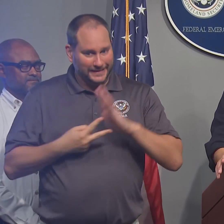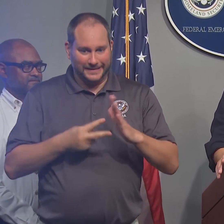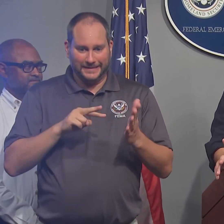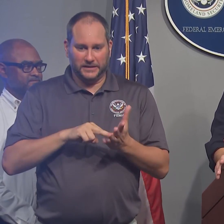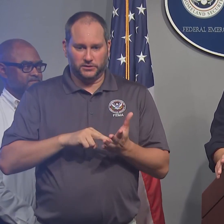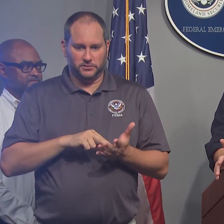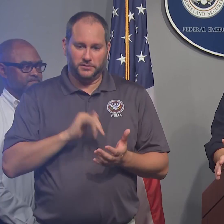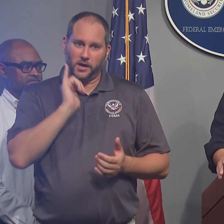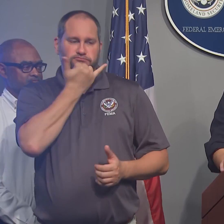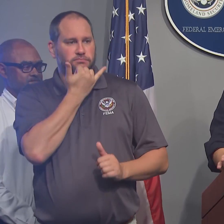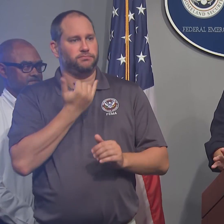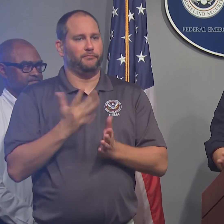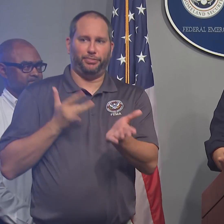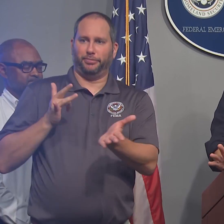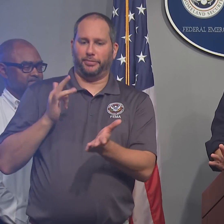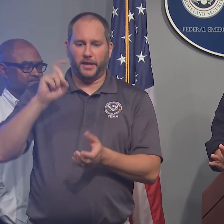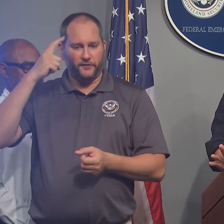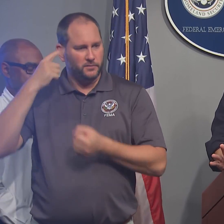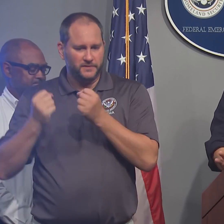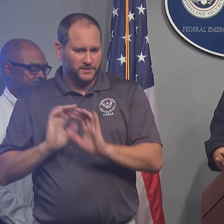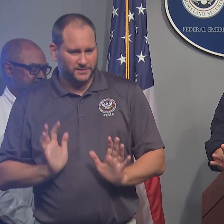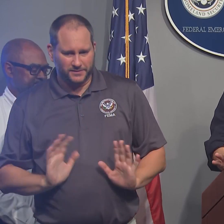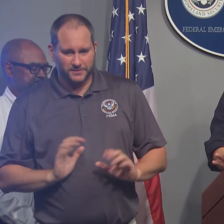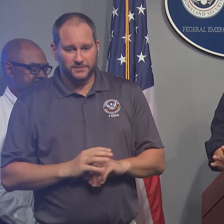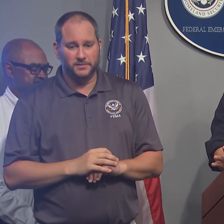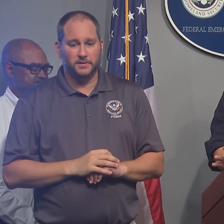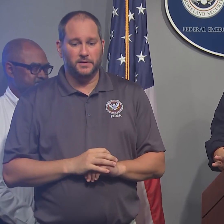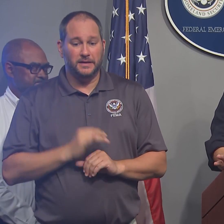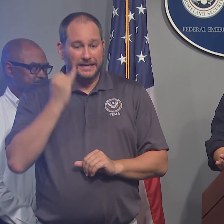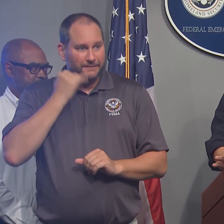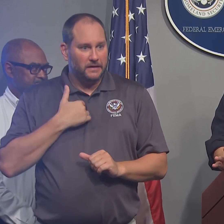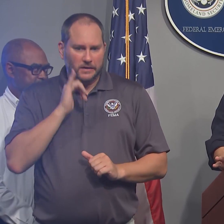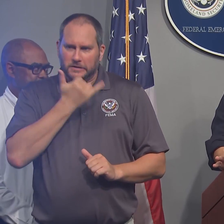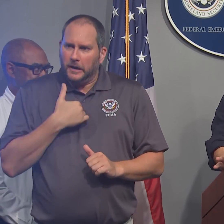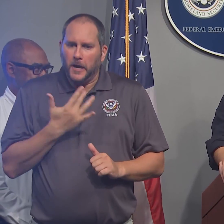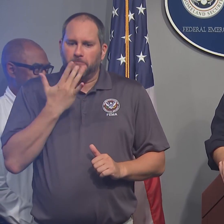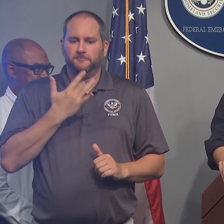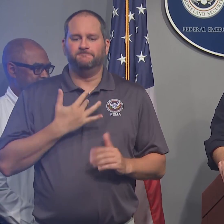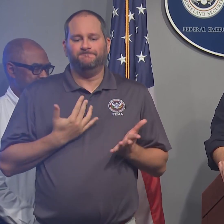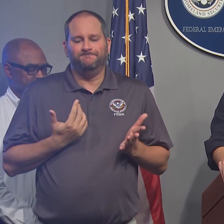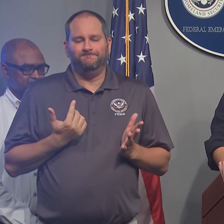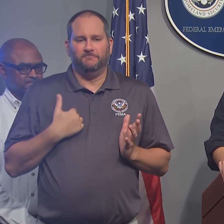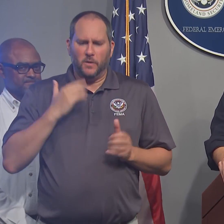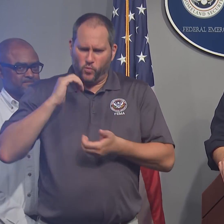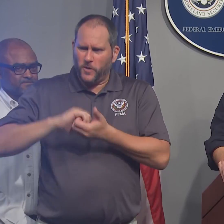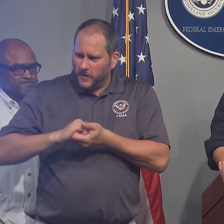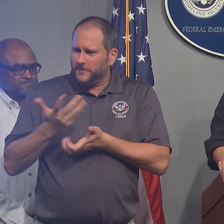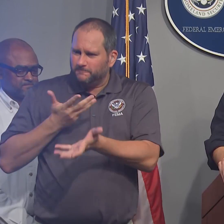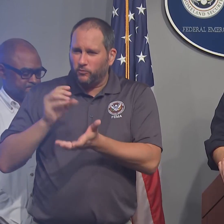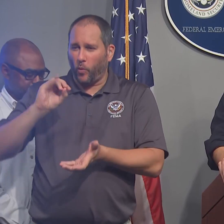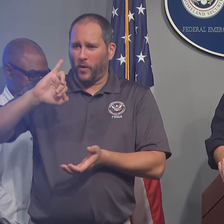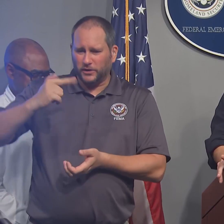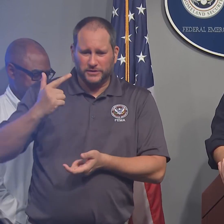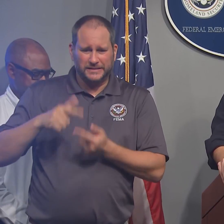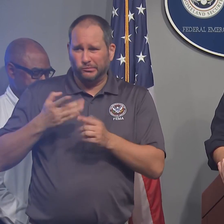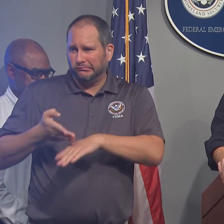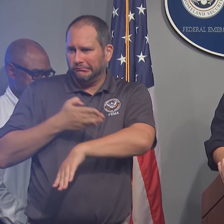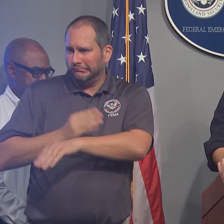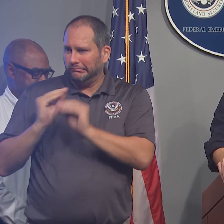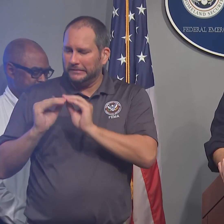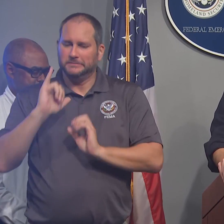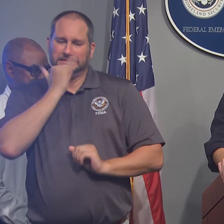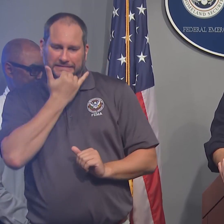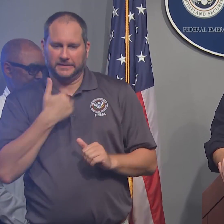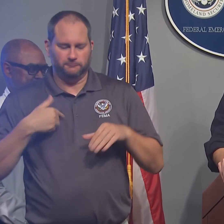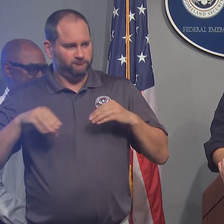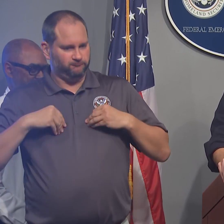Bottom line is, if we made mistakes on the way a program was run, then we'll work with the OIG to get those corrected. You know, doing something unethical is not part of